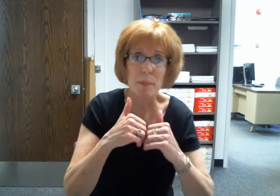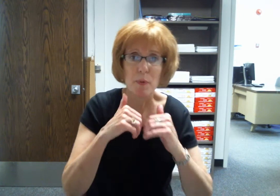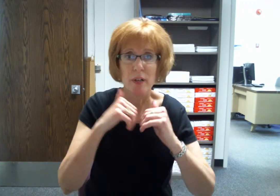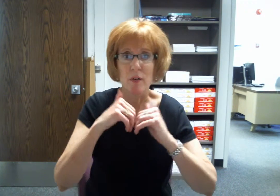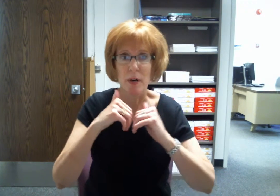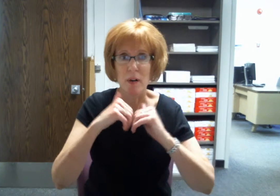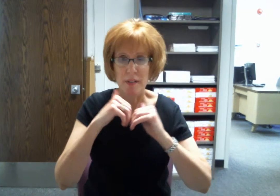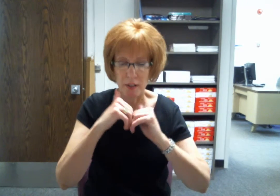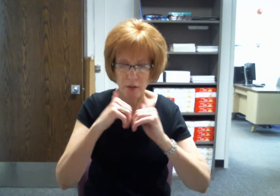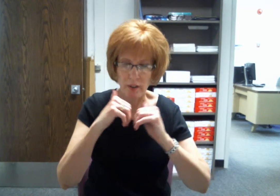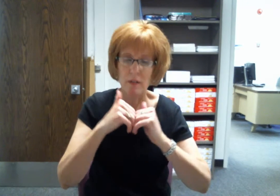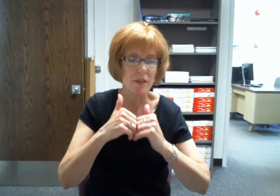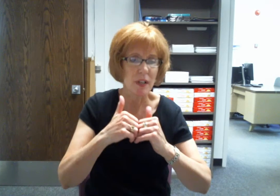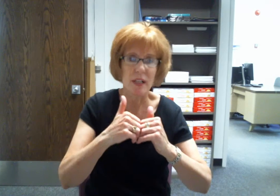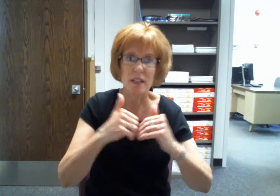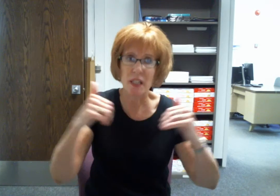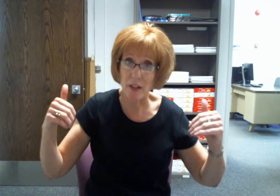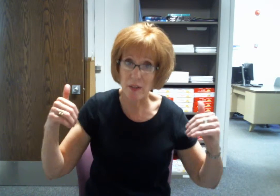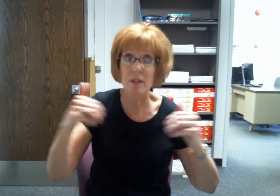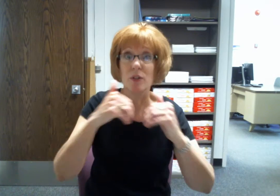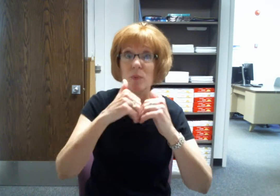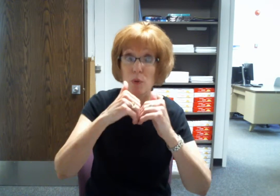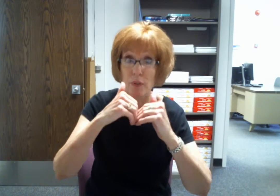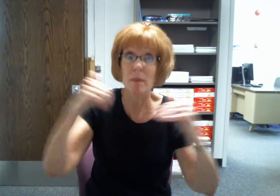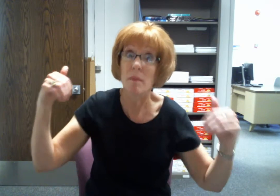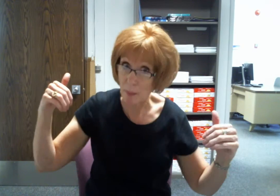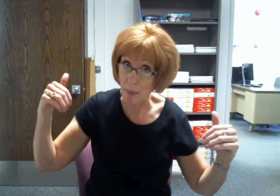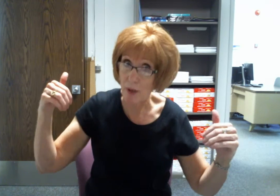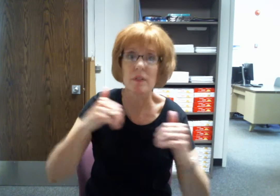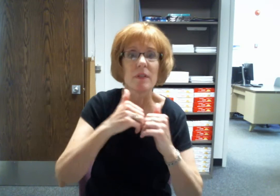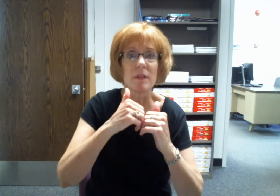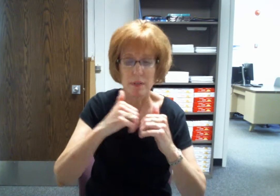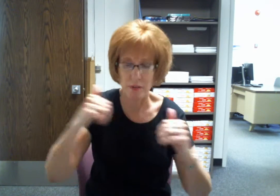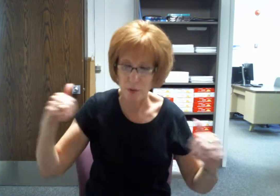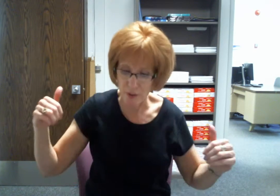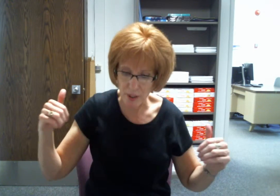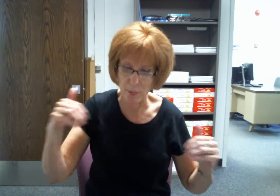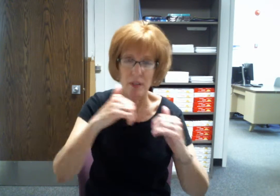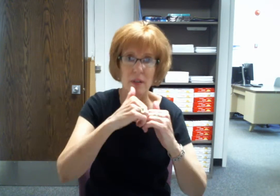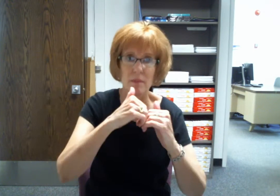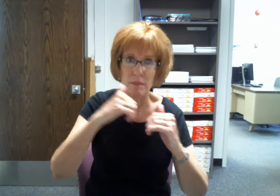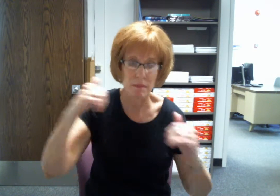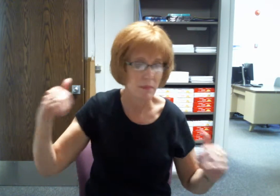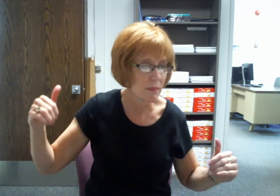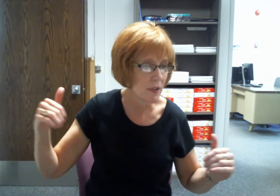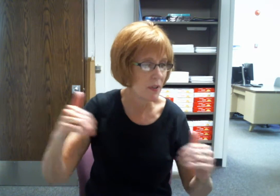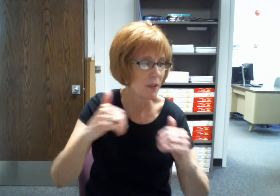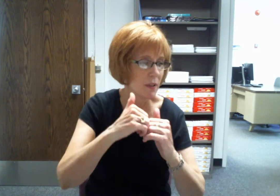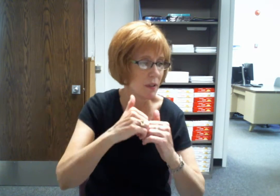Separate or apart. It's like your knuckles are kind of together and then you move them apart. So you separate them.